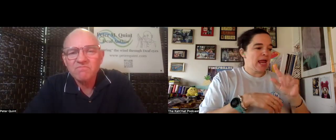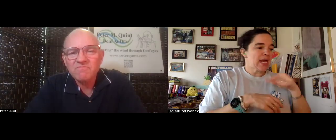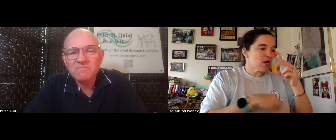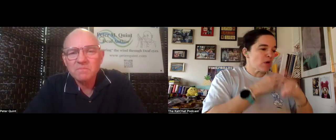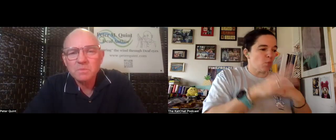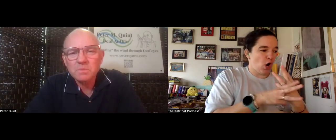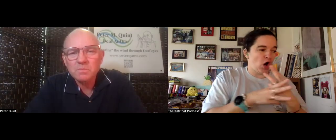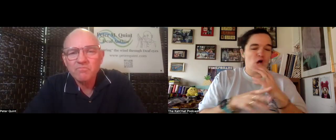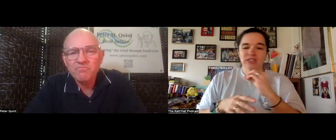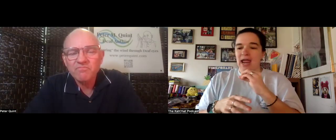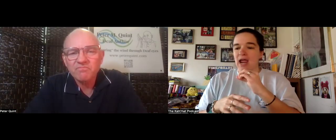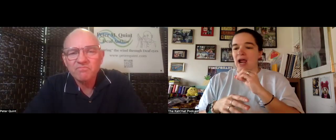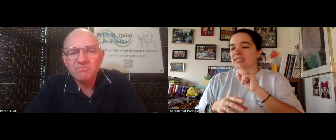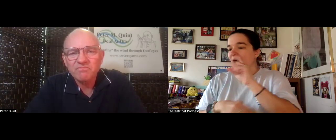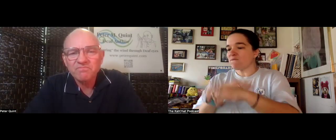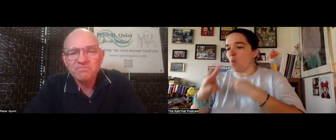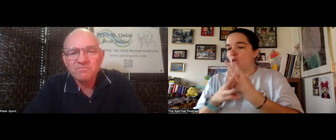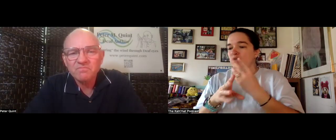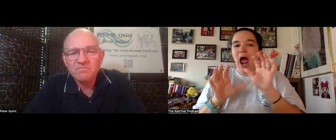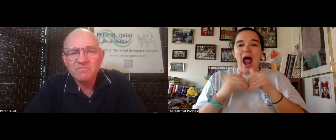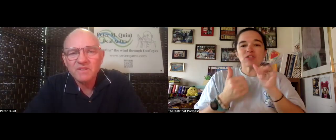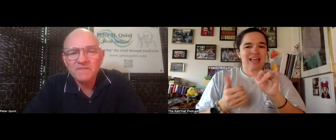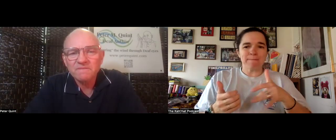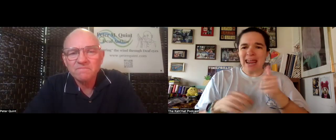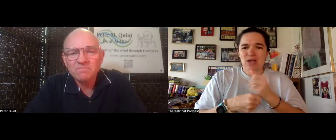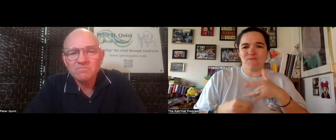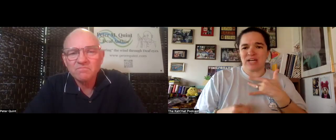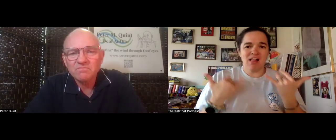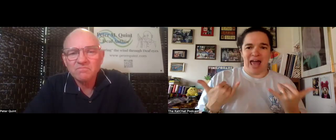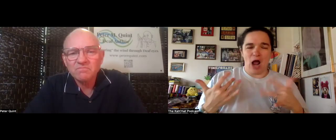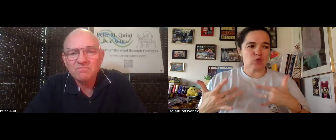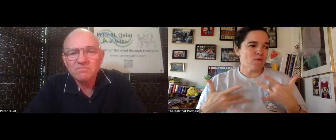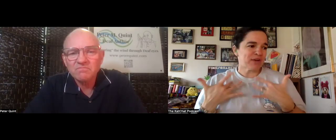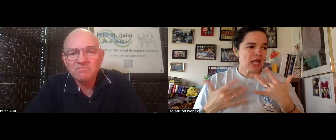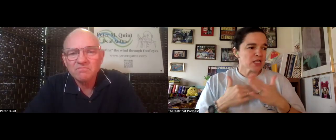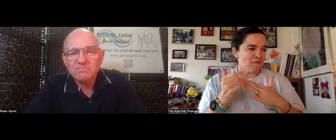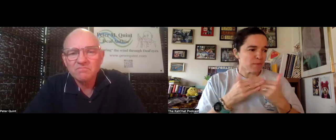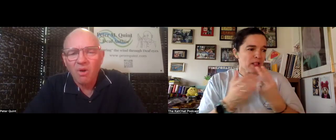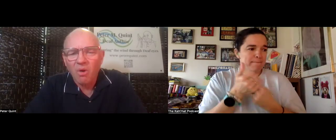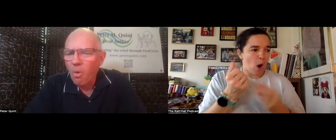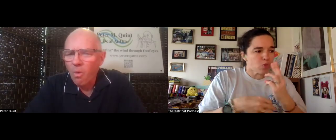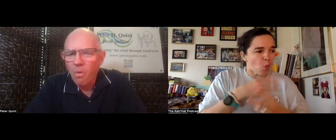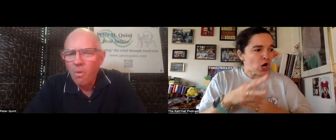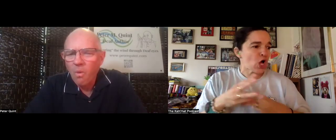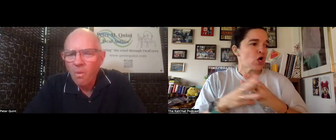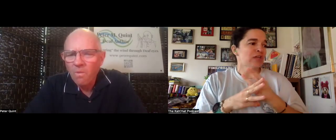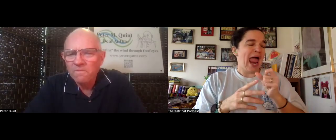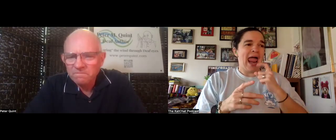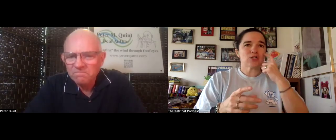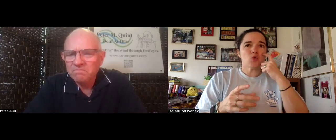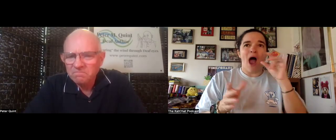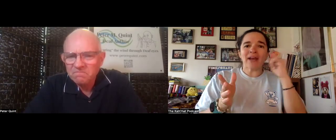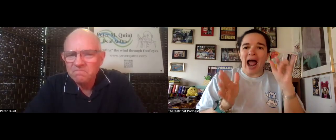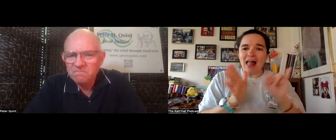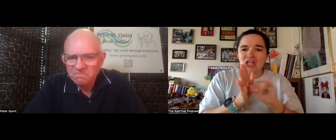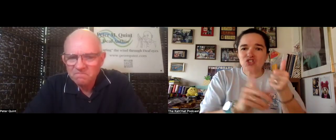the hearing world and that world. How did that make you feel now? Do you feel comfortable in both worlds